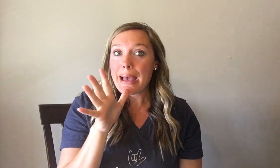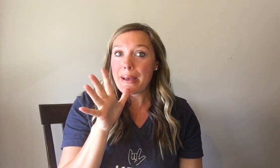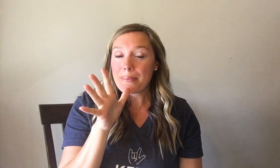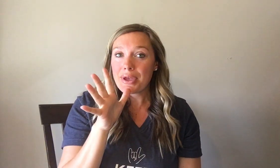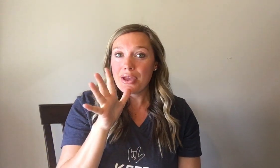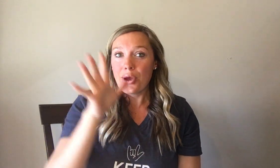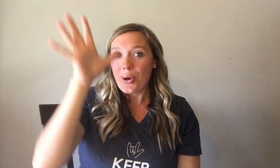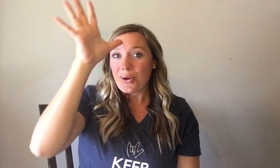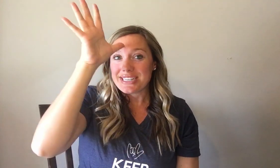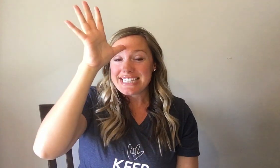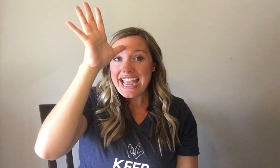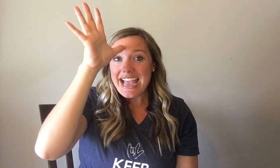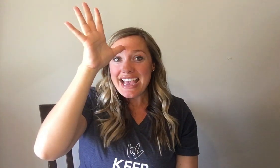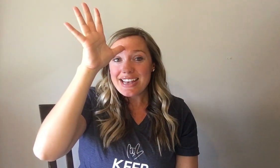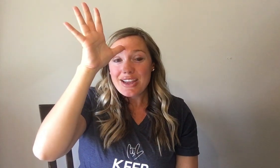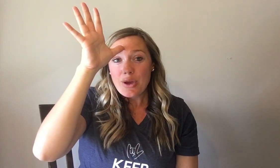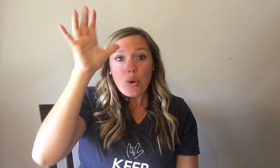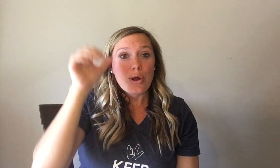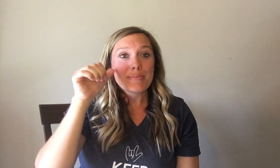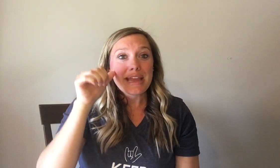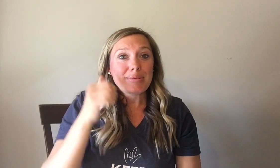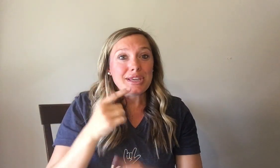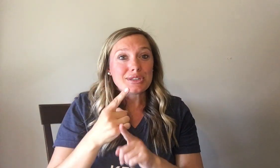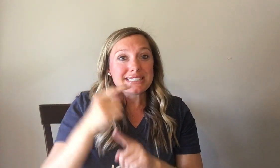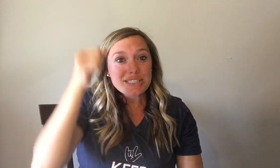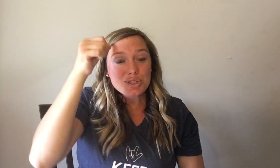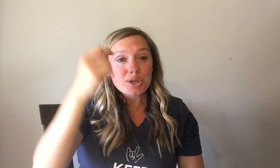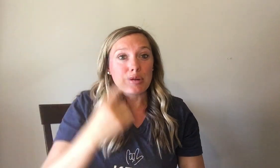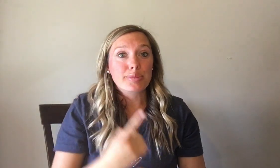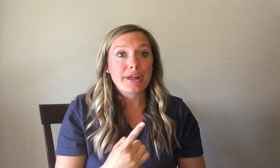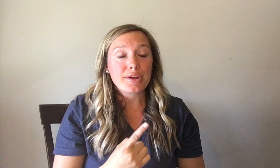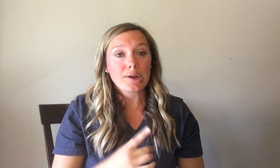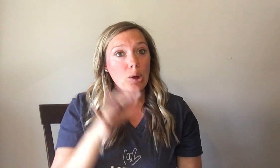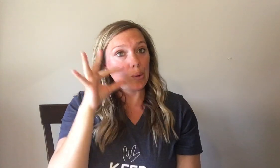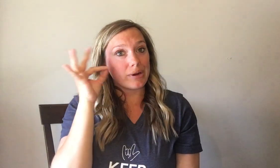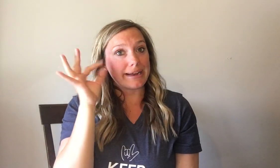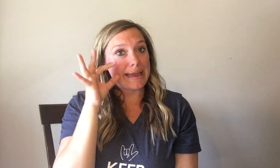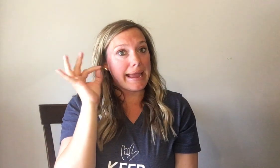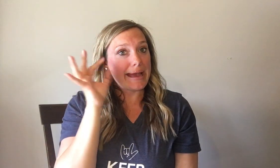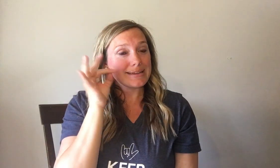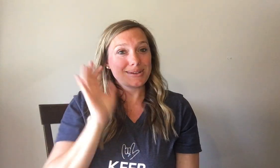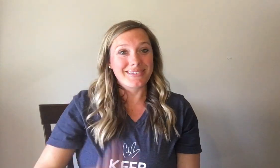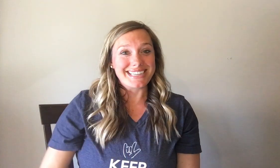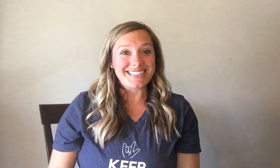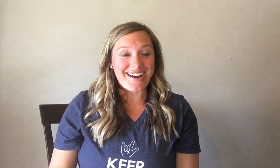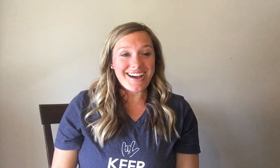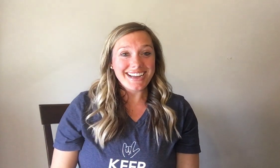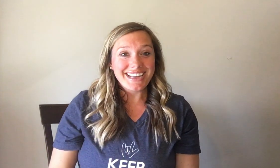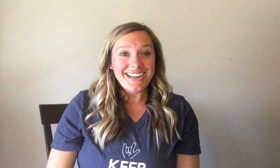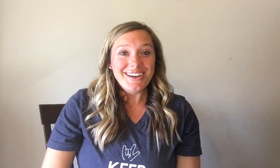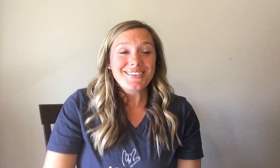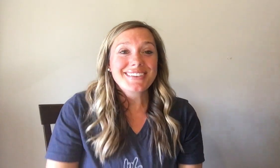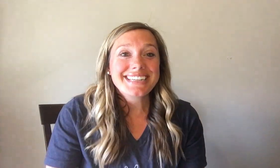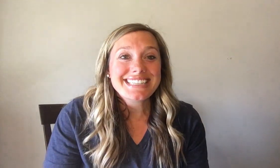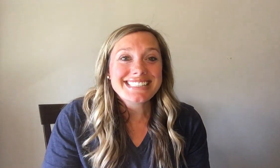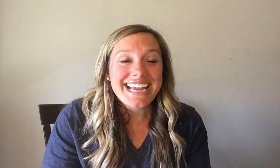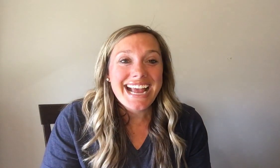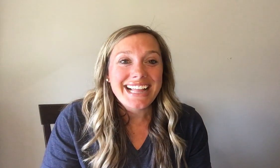mom or dad or maybe your sister or brother or a cat or a dog? We're gonna say hello